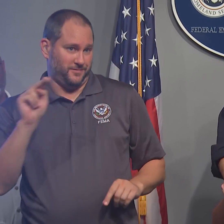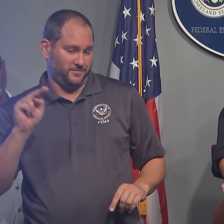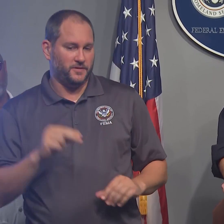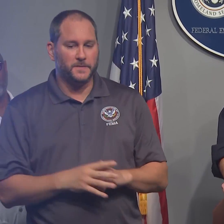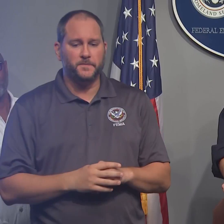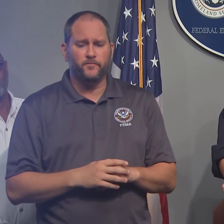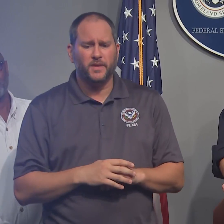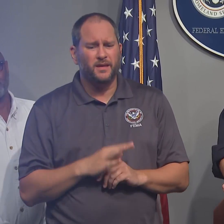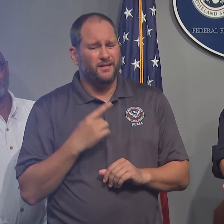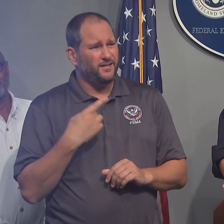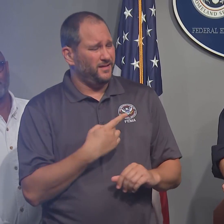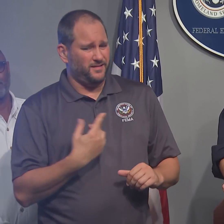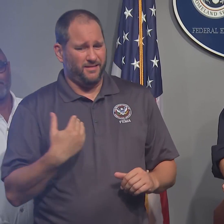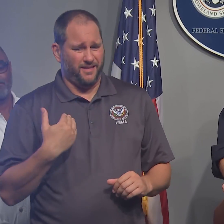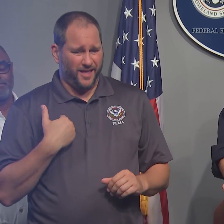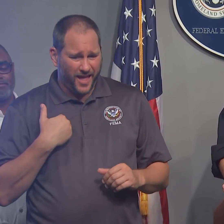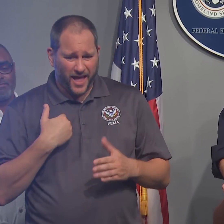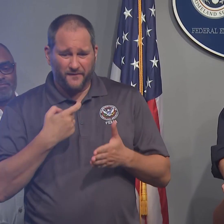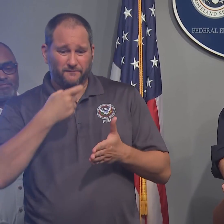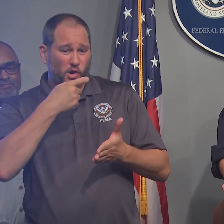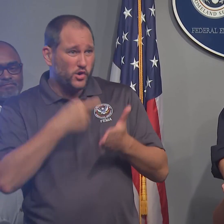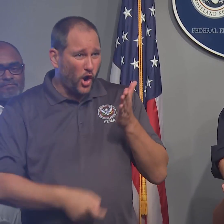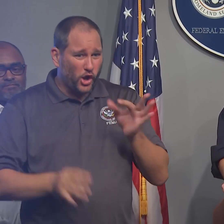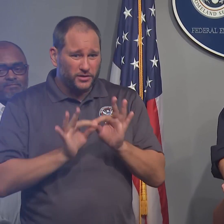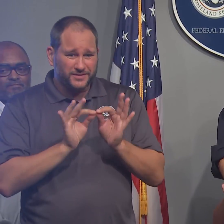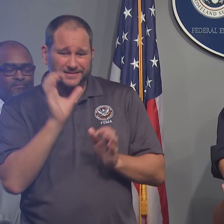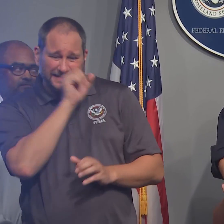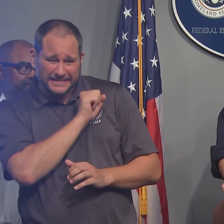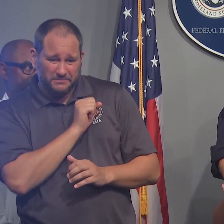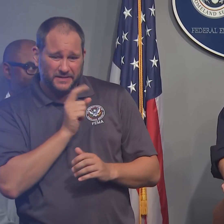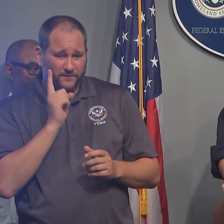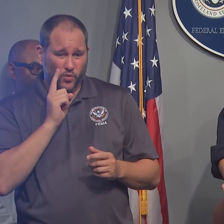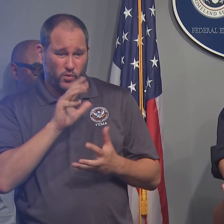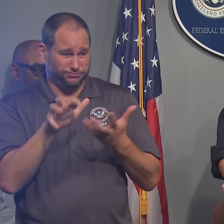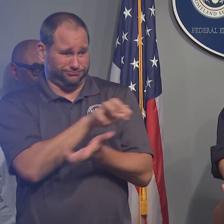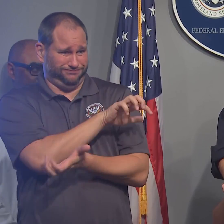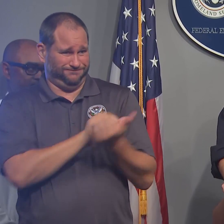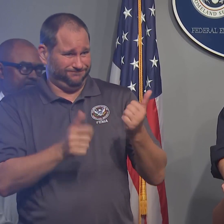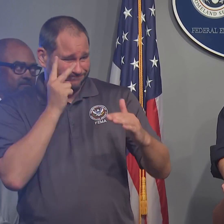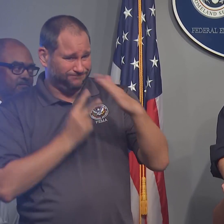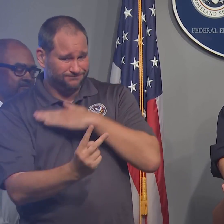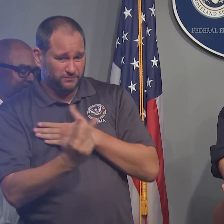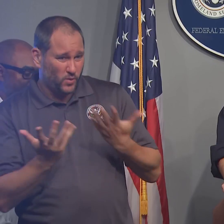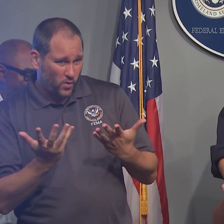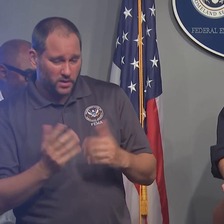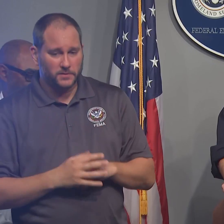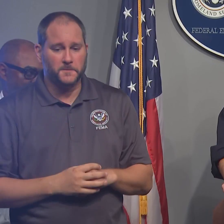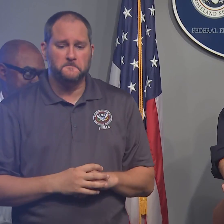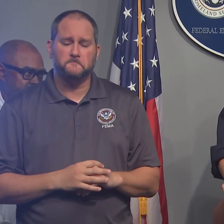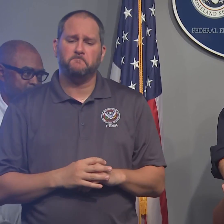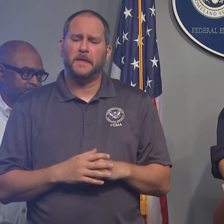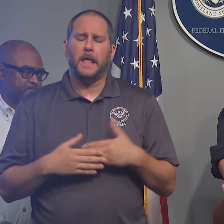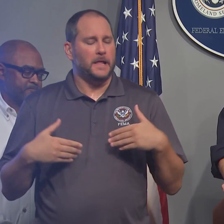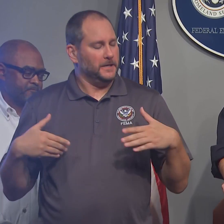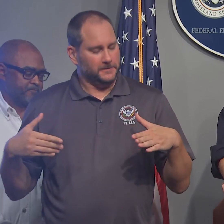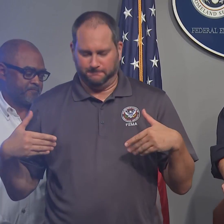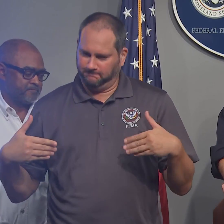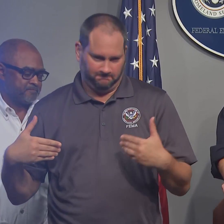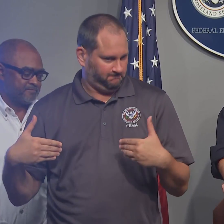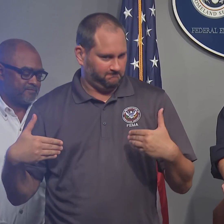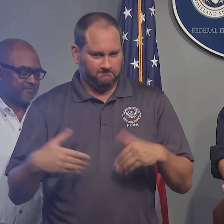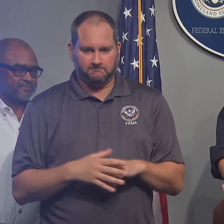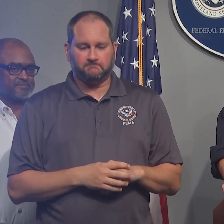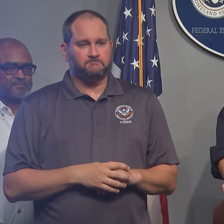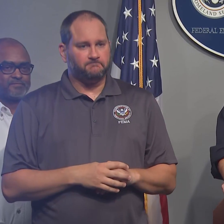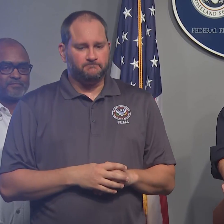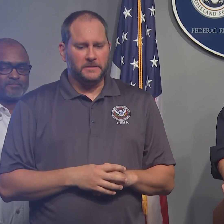have a cost estimate yet of what sort of damage this hurricane will do? No, we don't have